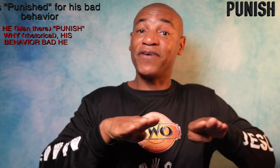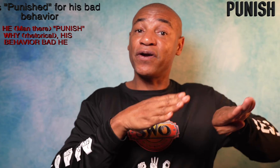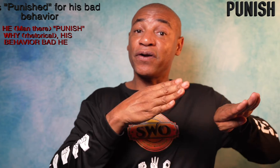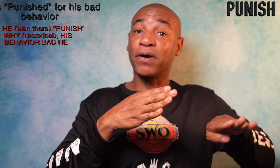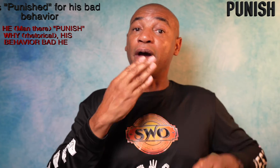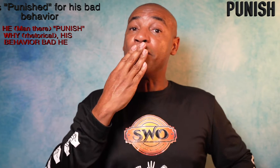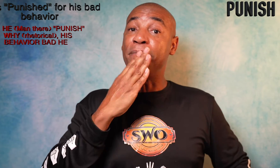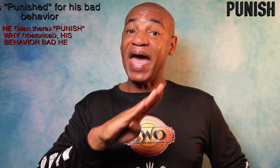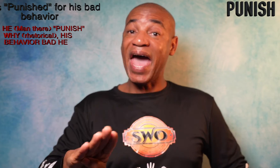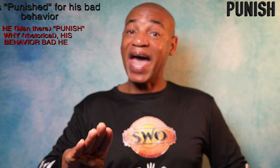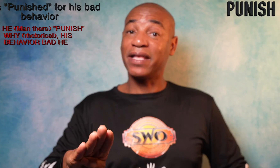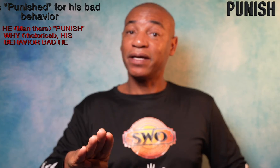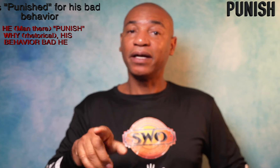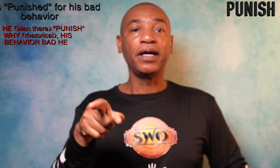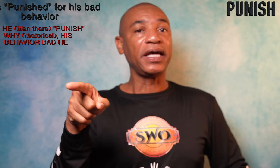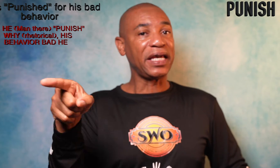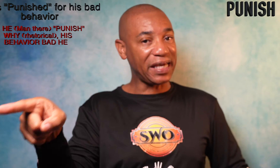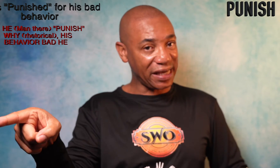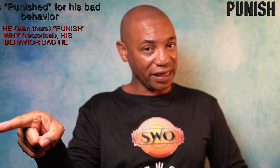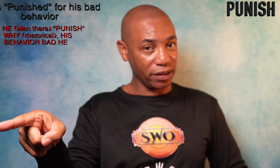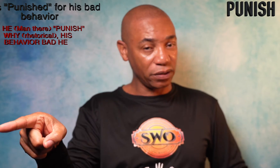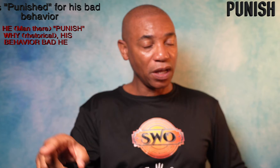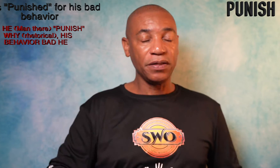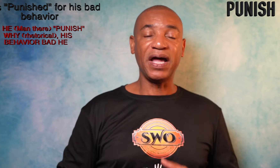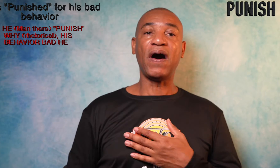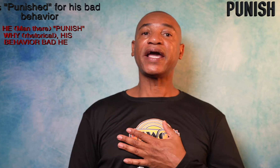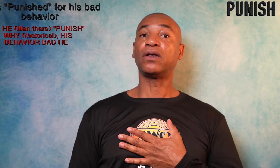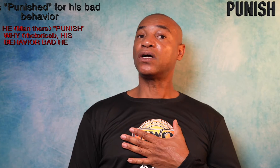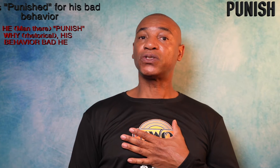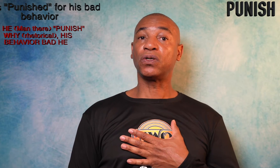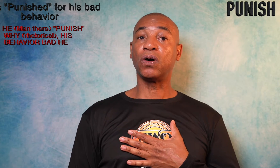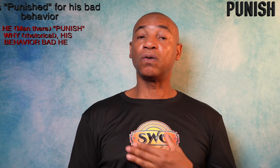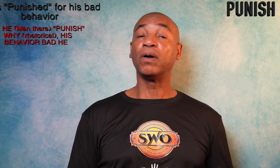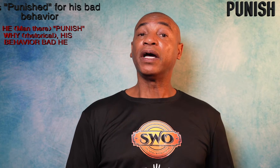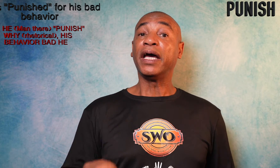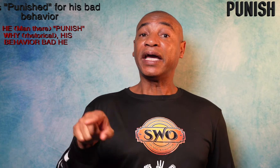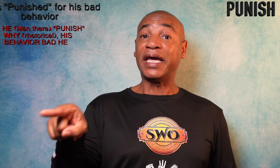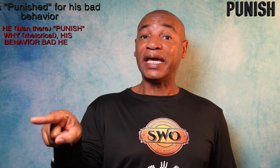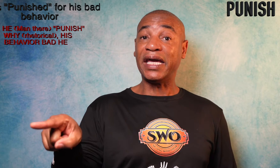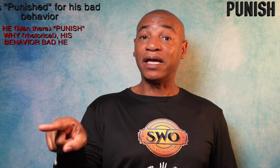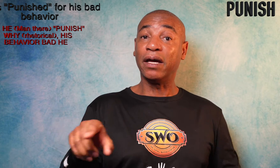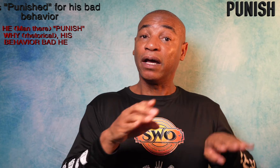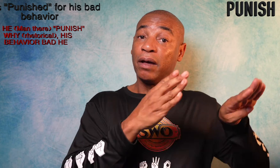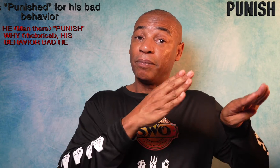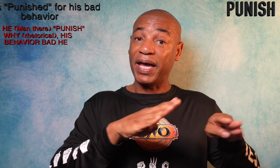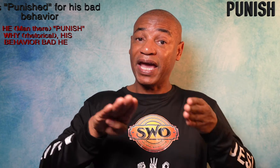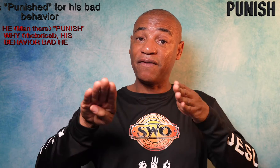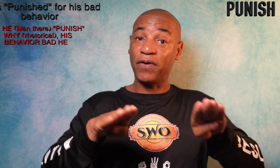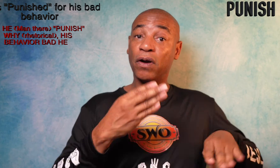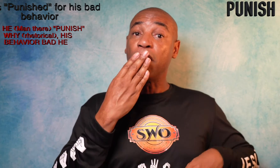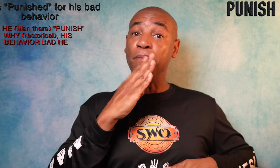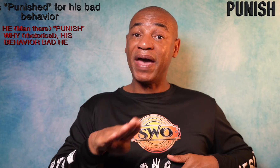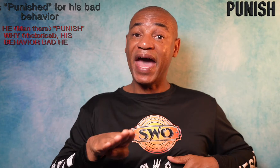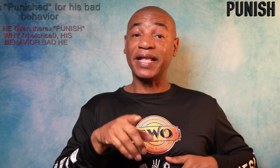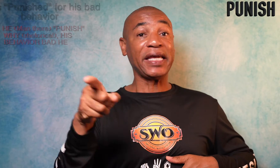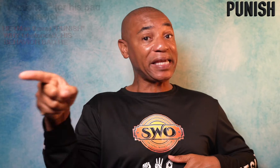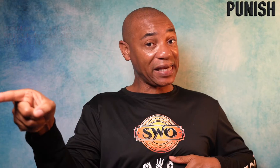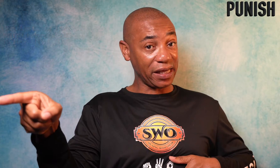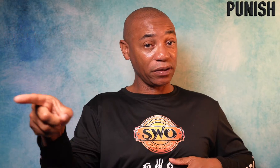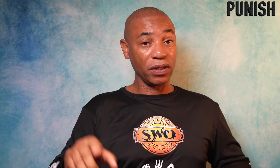behavior bad he. Now I could also go he behavior bad he.